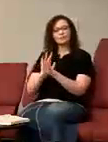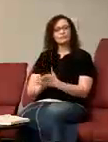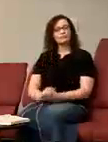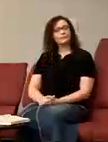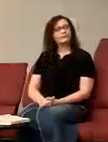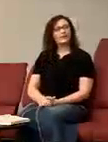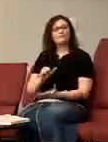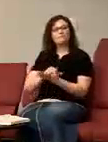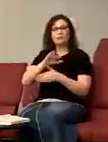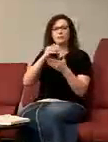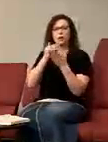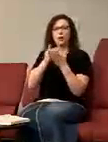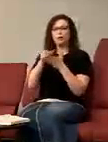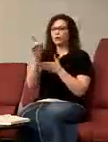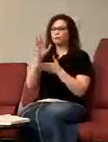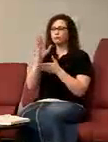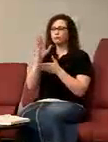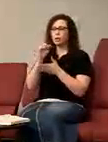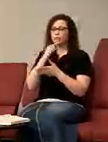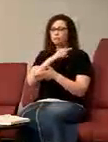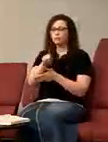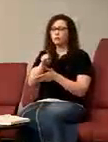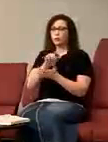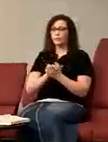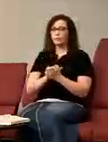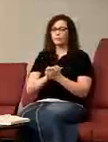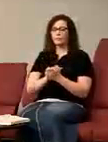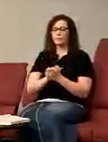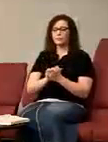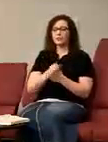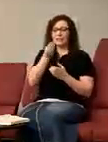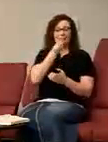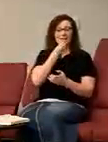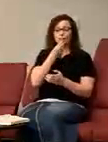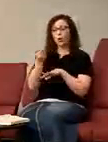That's all God told him. Don't eat it or you're going to die. You know, it kind of reminds me of my grandson.